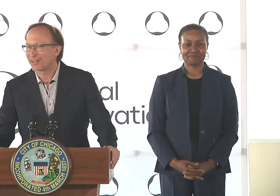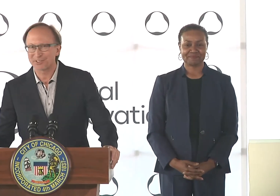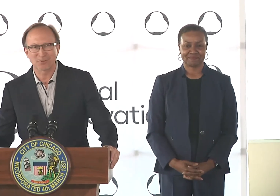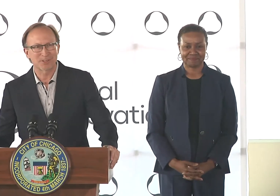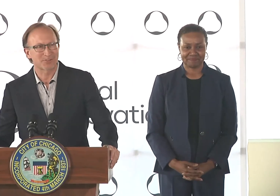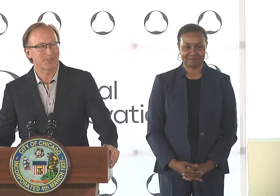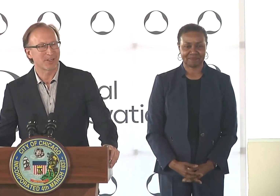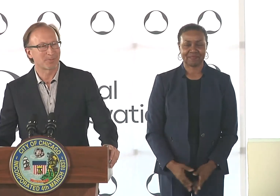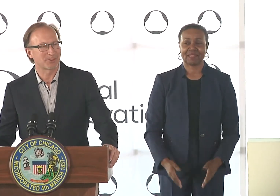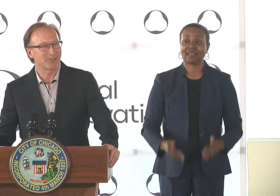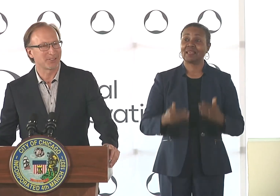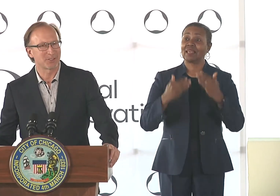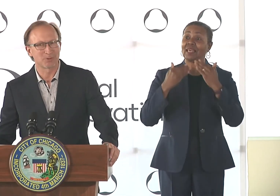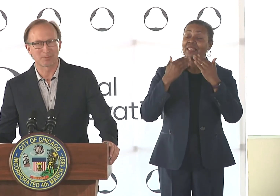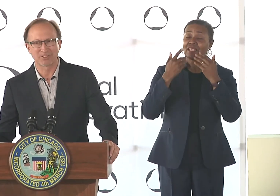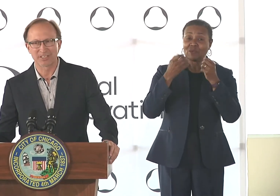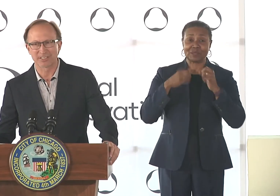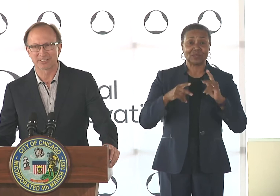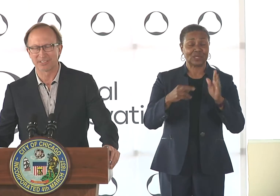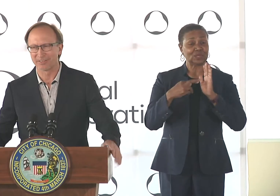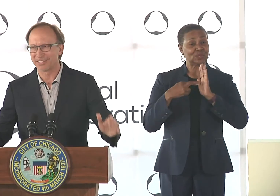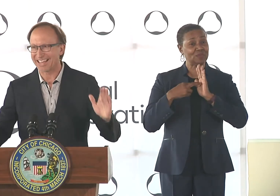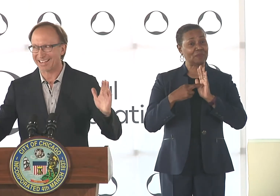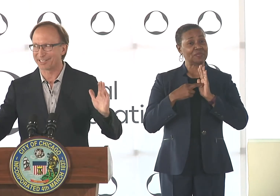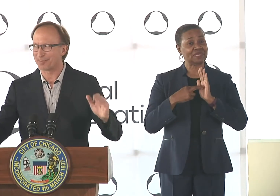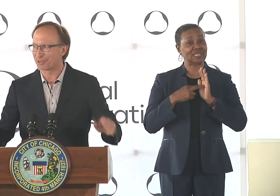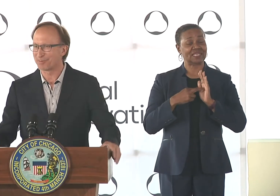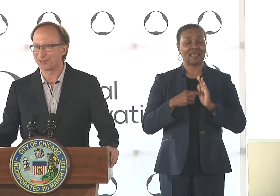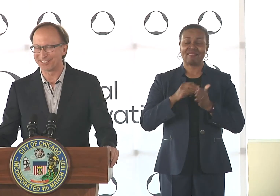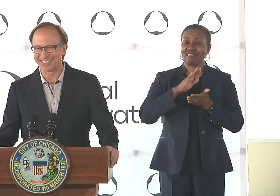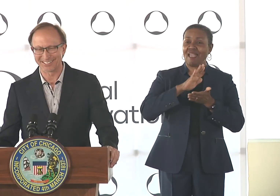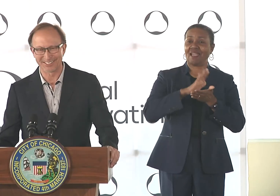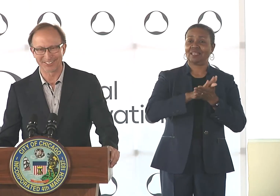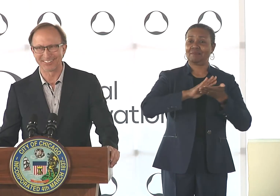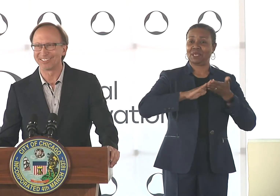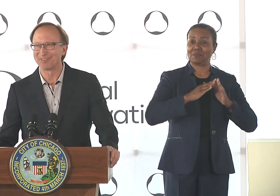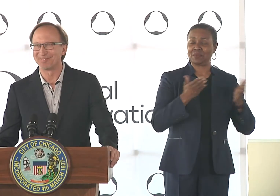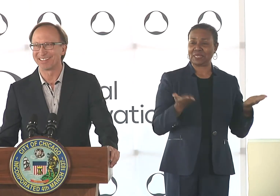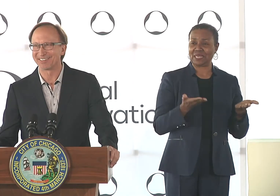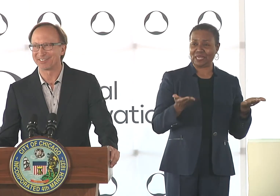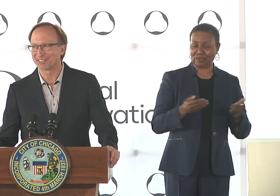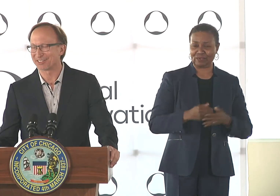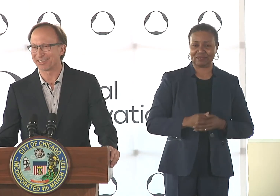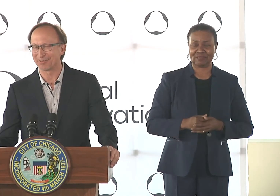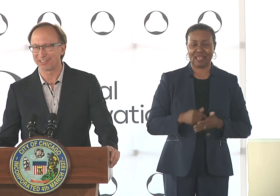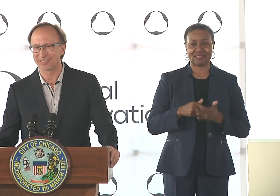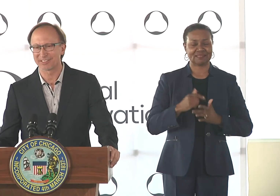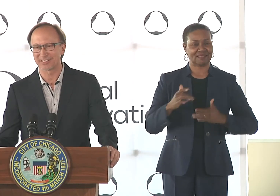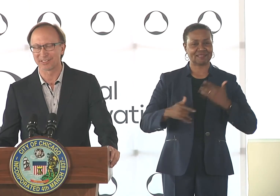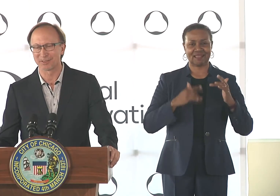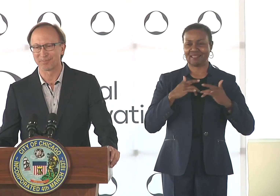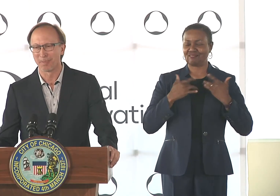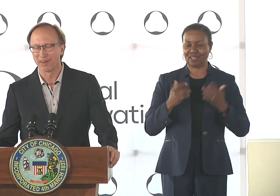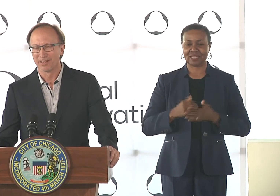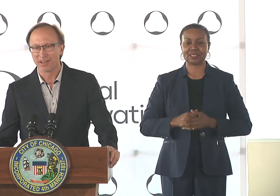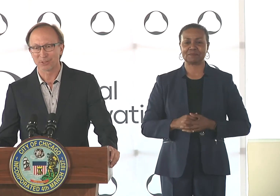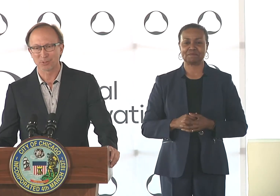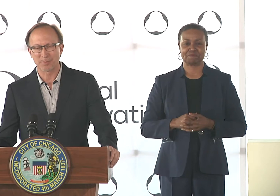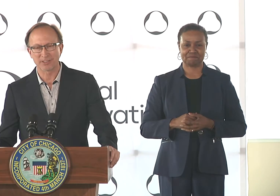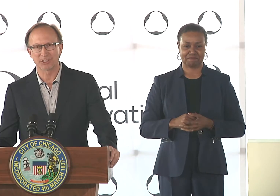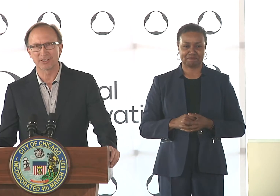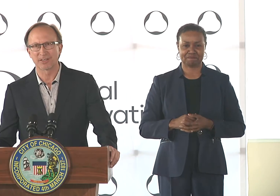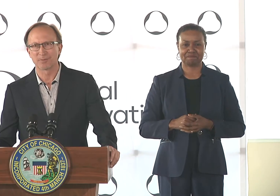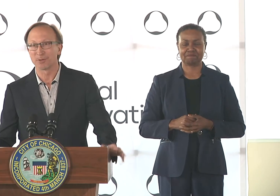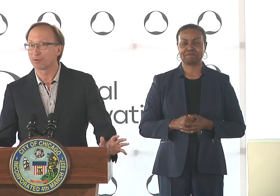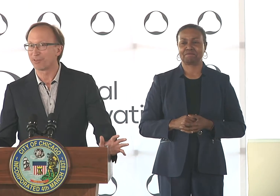So thanks so much for the opportunity to represent the academic community here at this exciting event. As